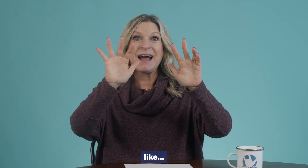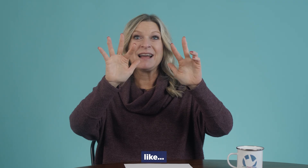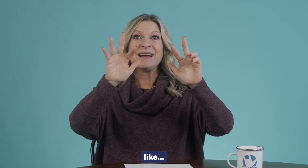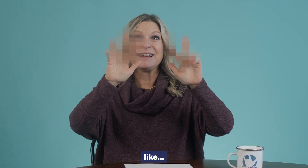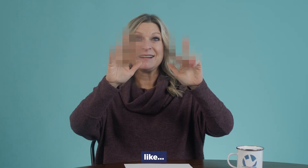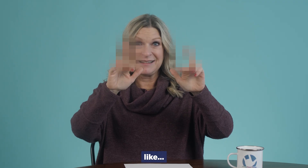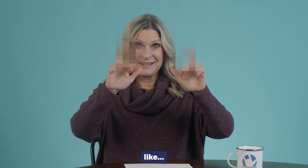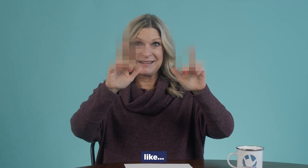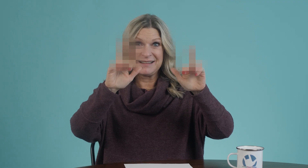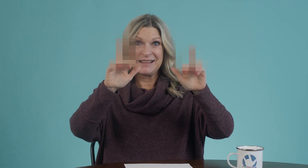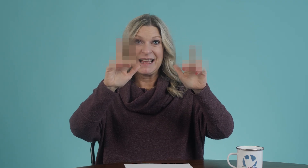like,